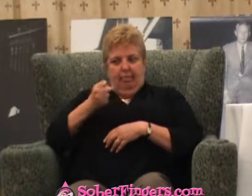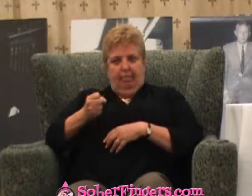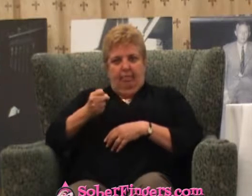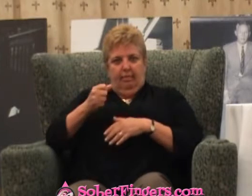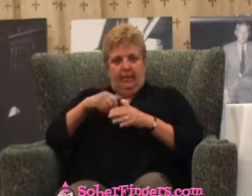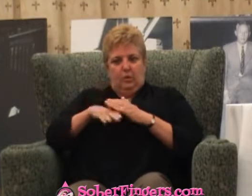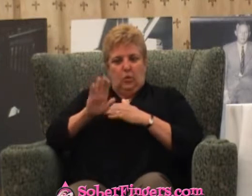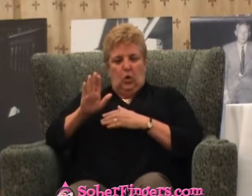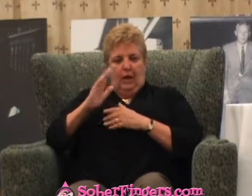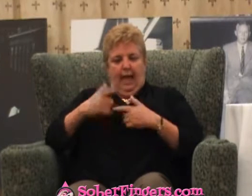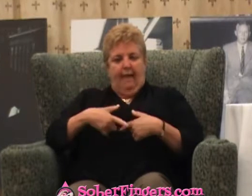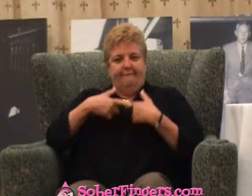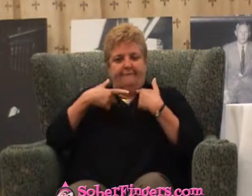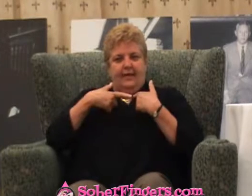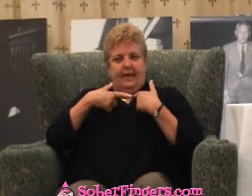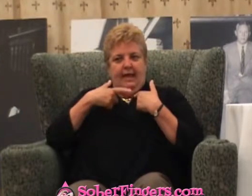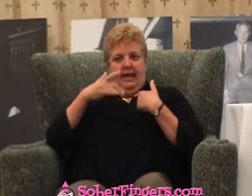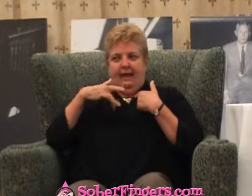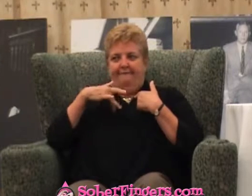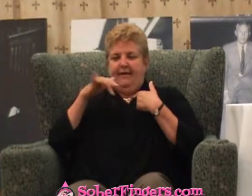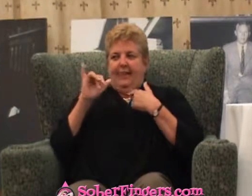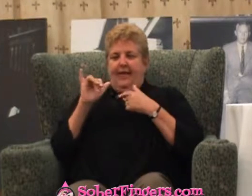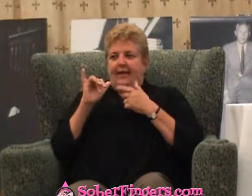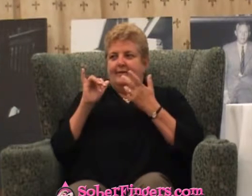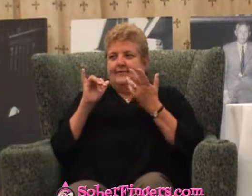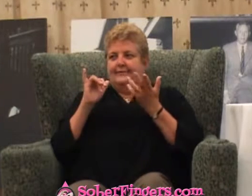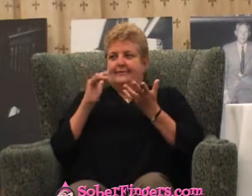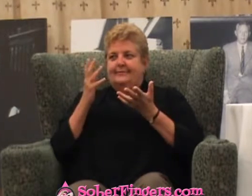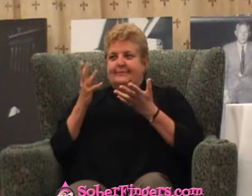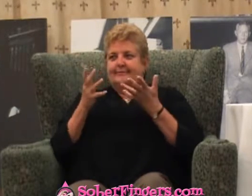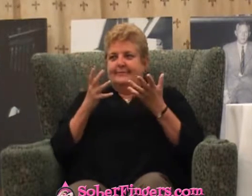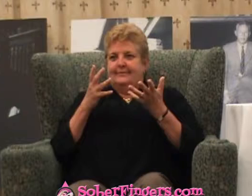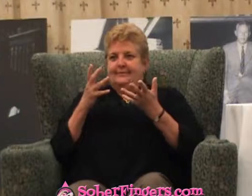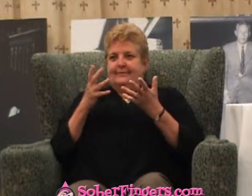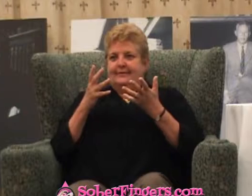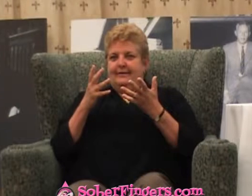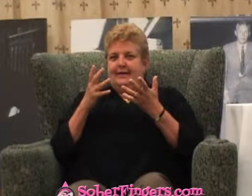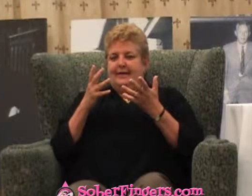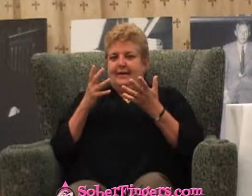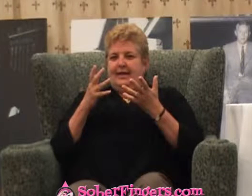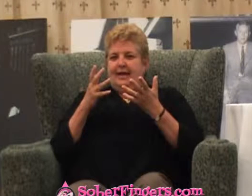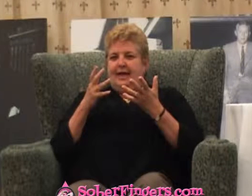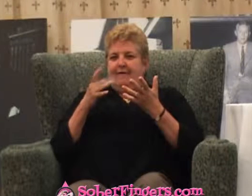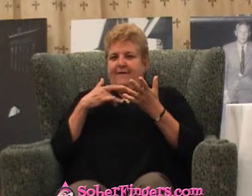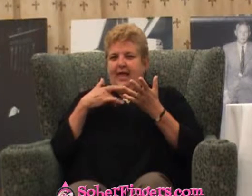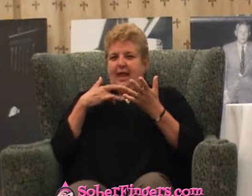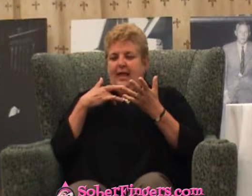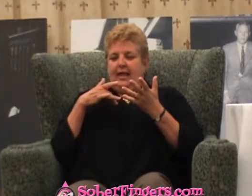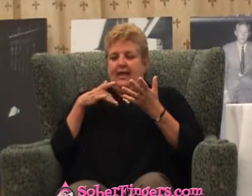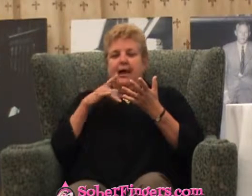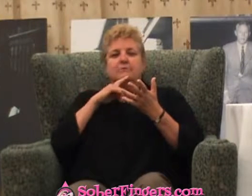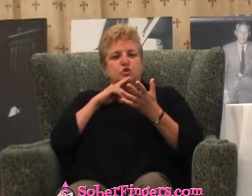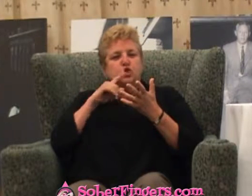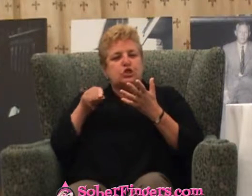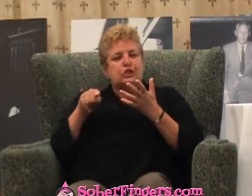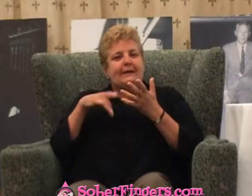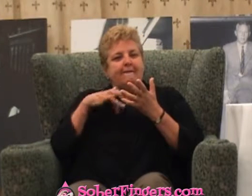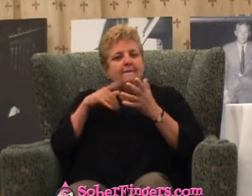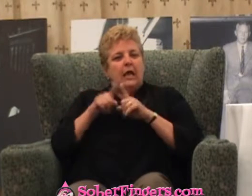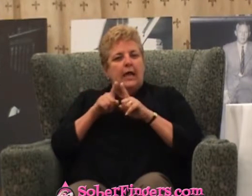life, and it almost seemed like I was moving her out or taking her place. That's the way she felt, and I understand that. And